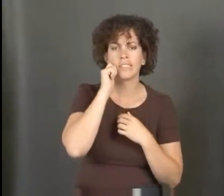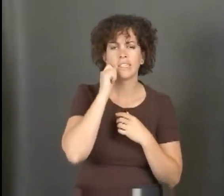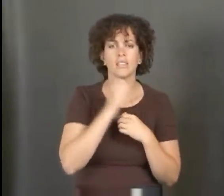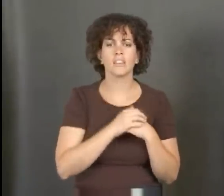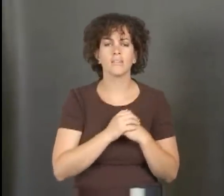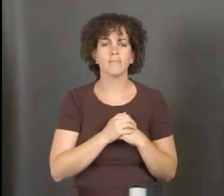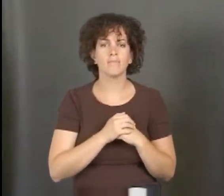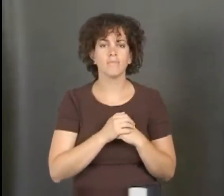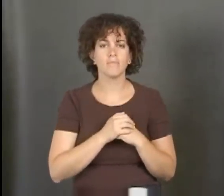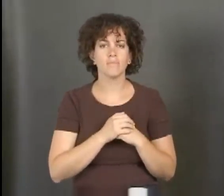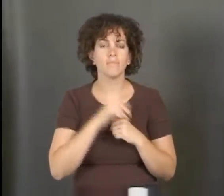skin,